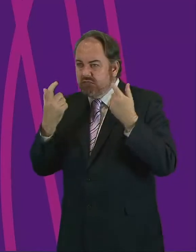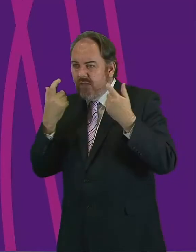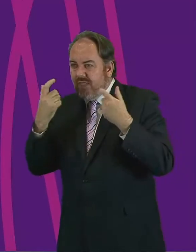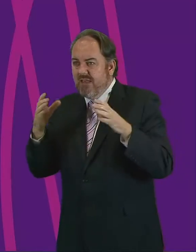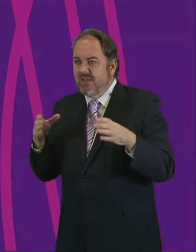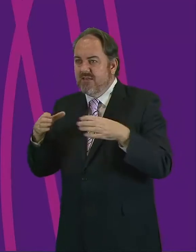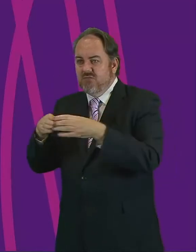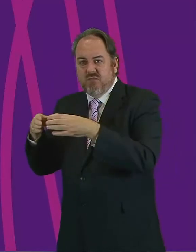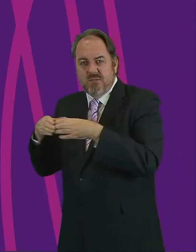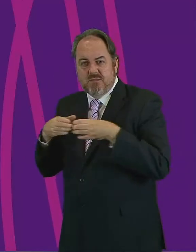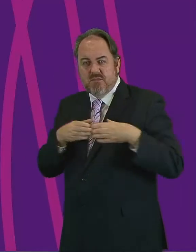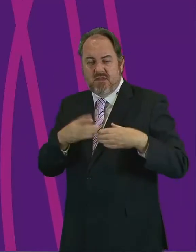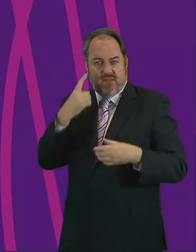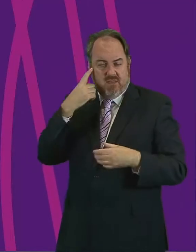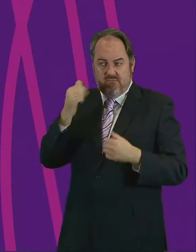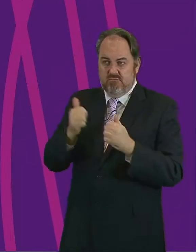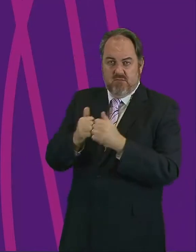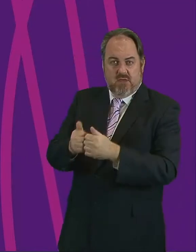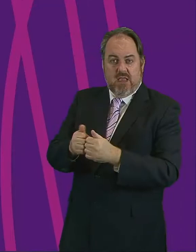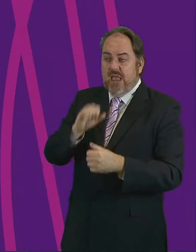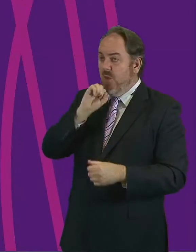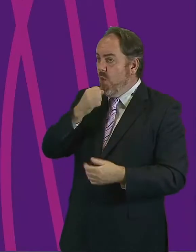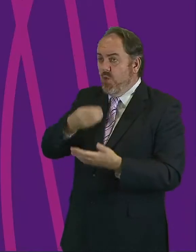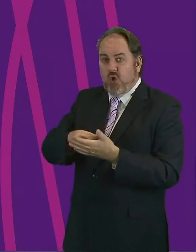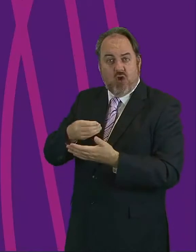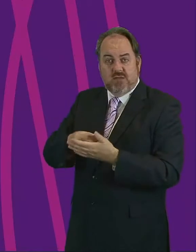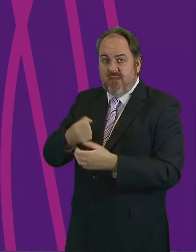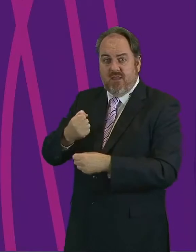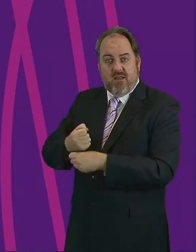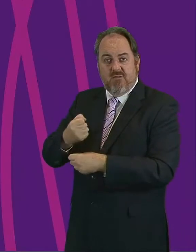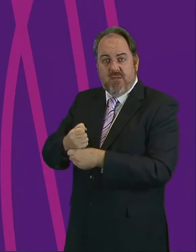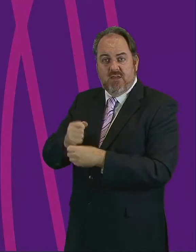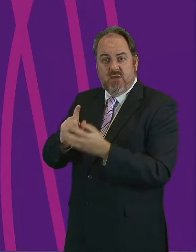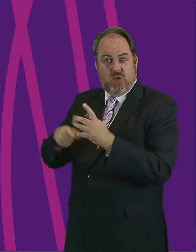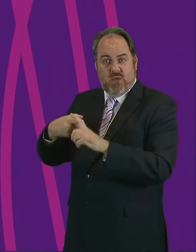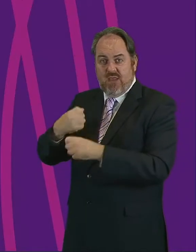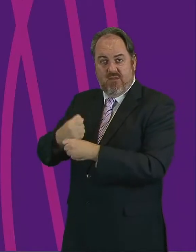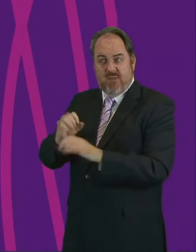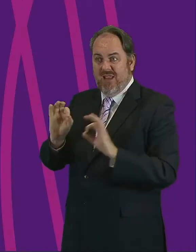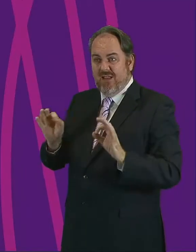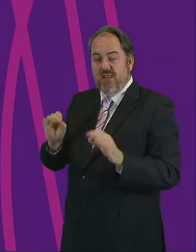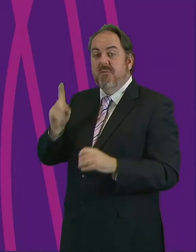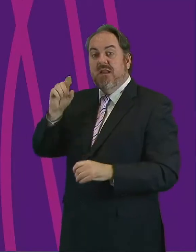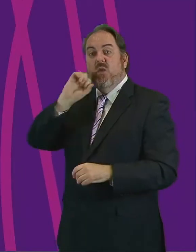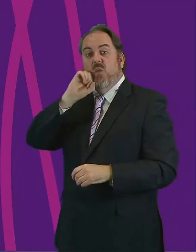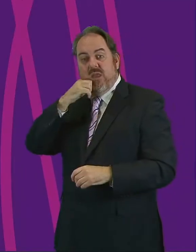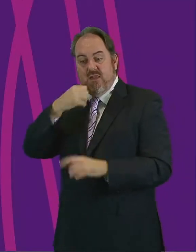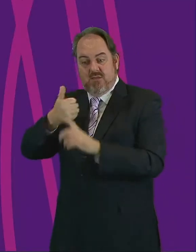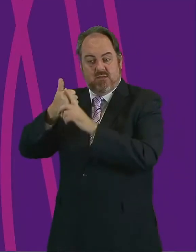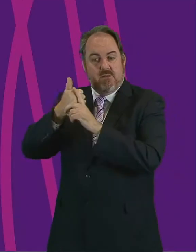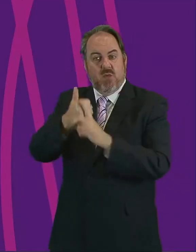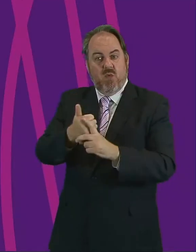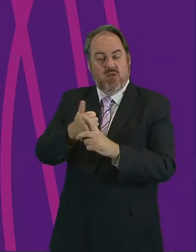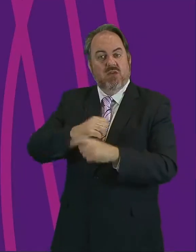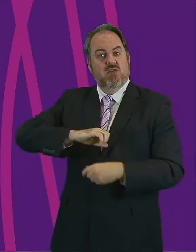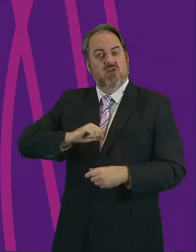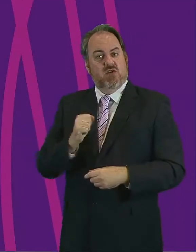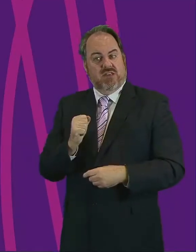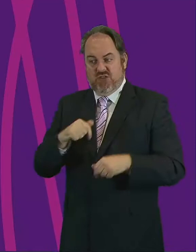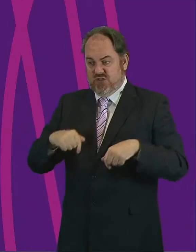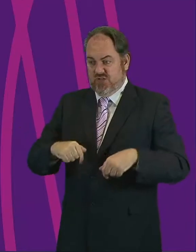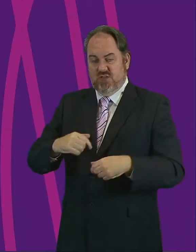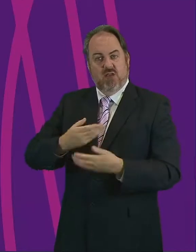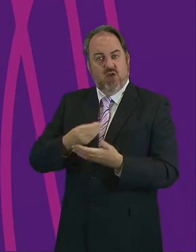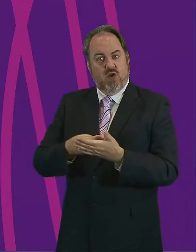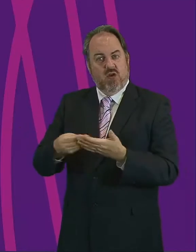I say, doesn't cost the UK government anything, but does support the Scottish economy. In terms of the ambition for housing, the member